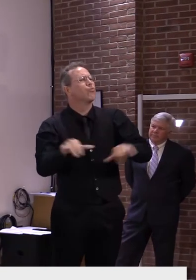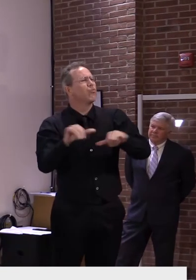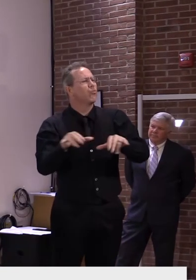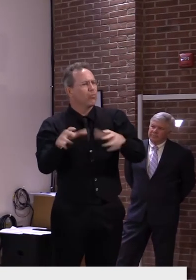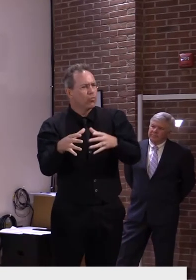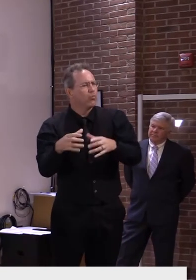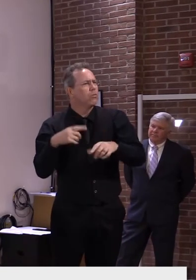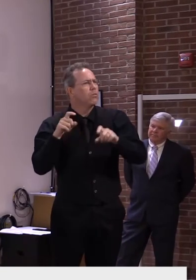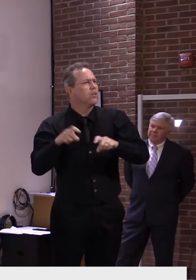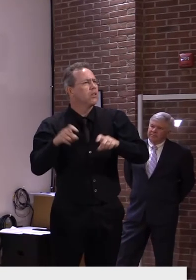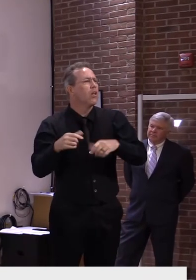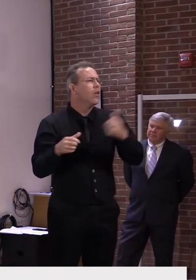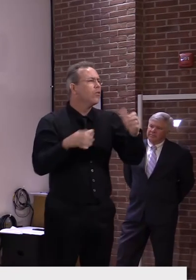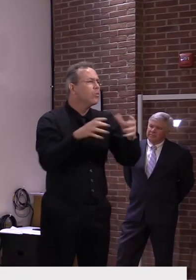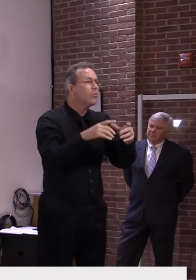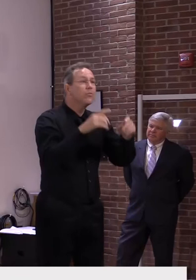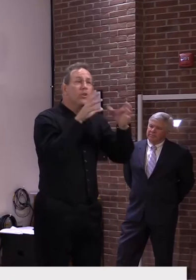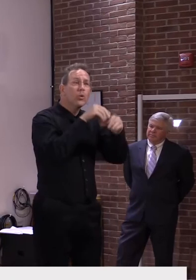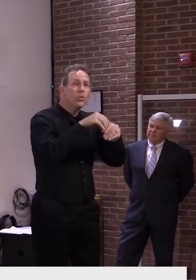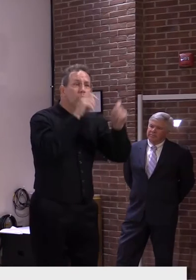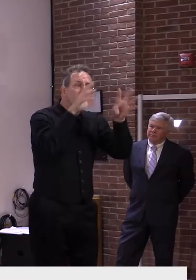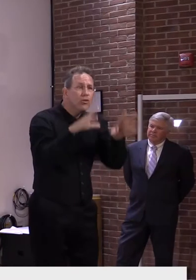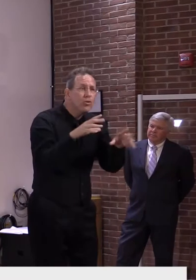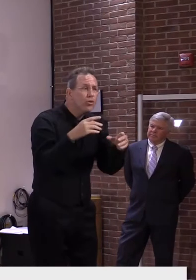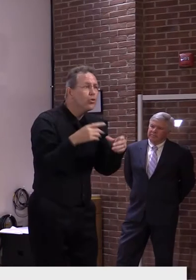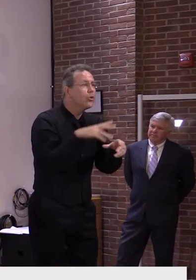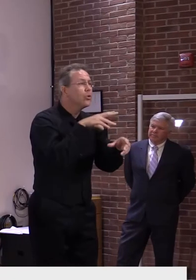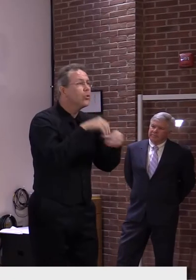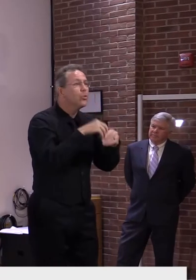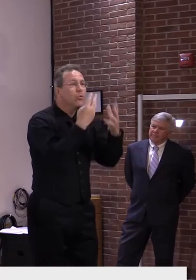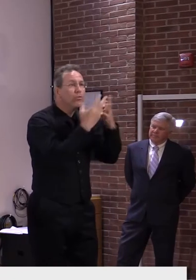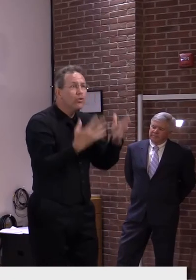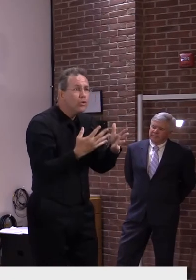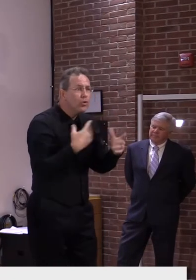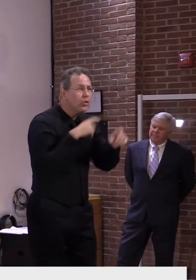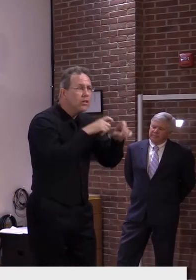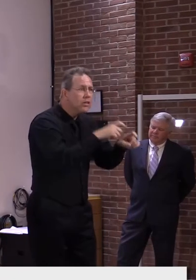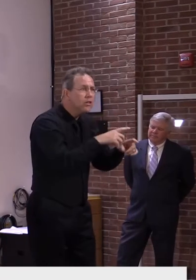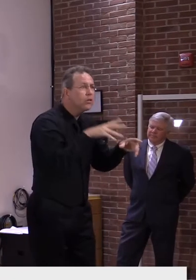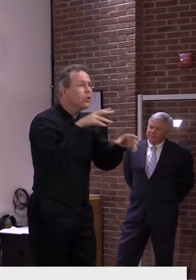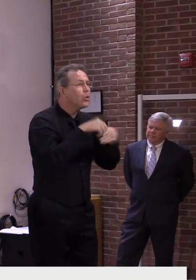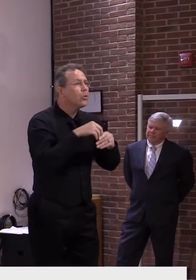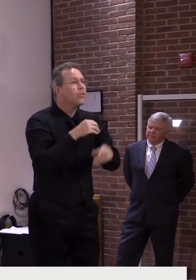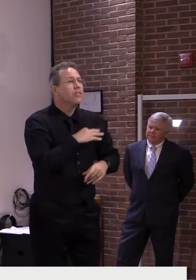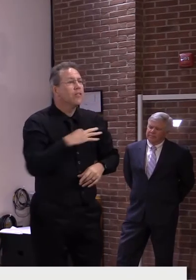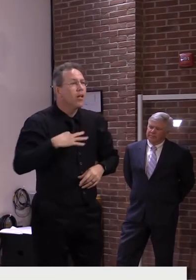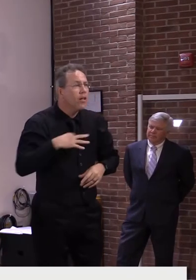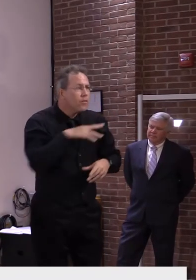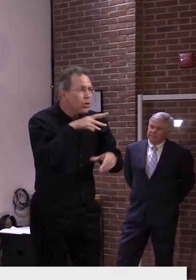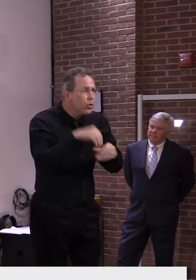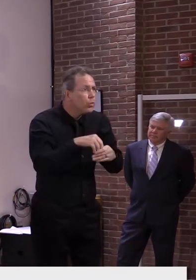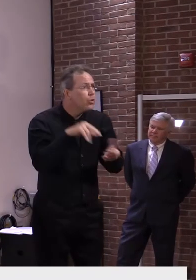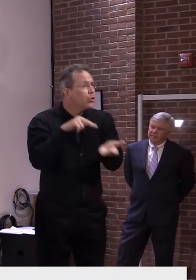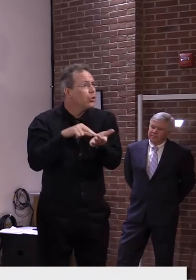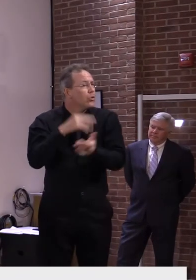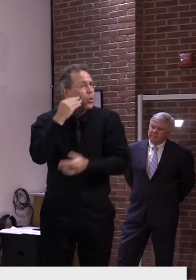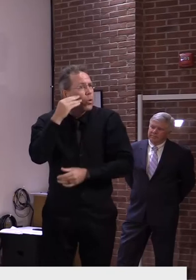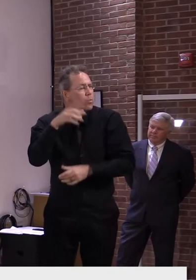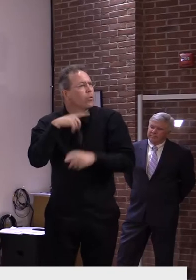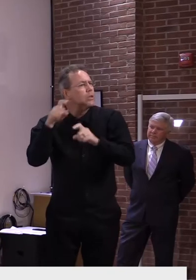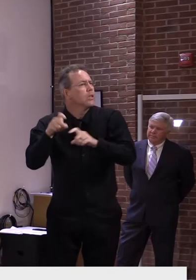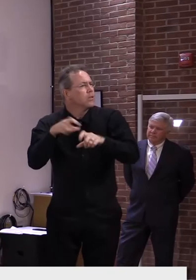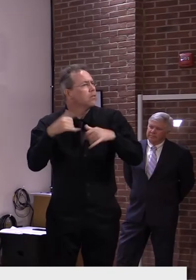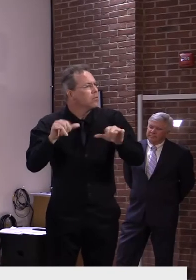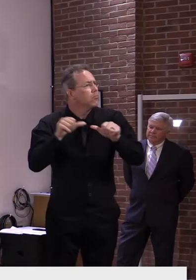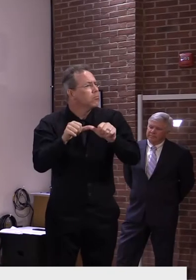school teachers, correctional officers, long-term care facilities, these are all now heavily